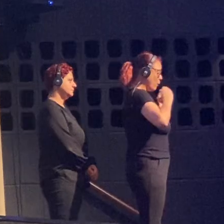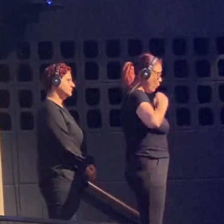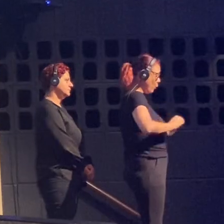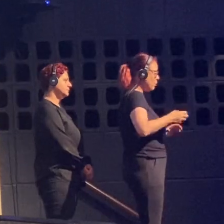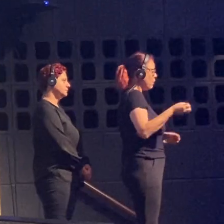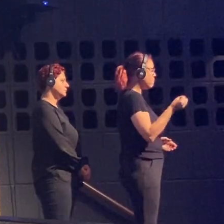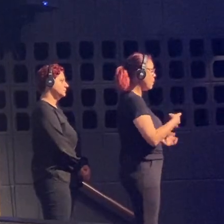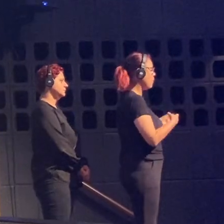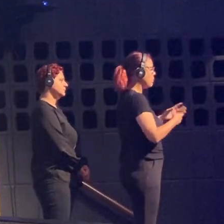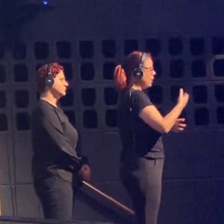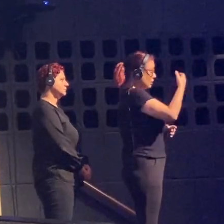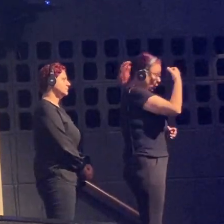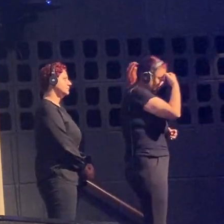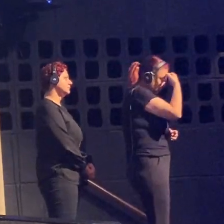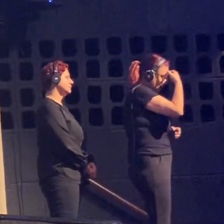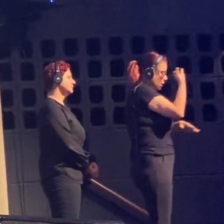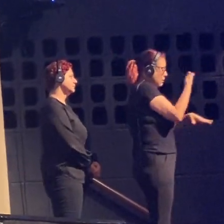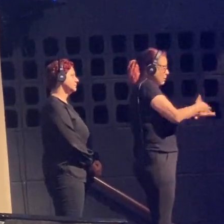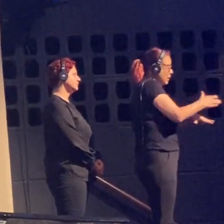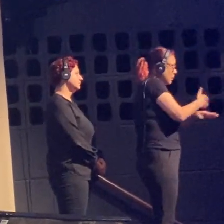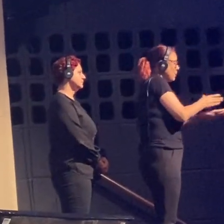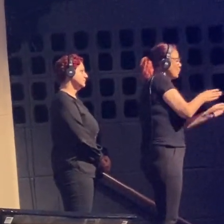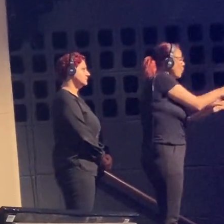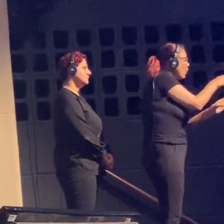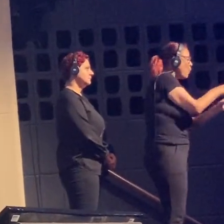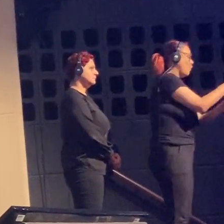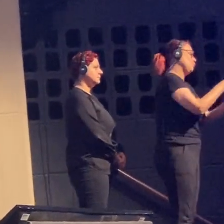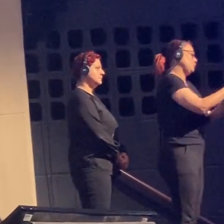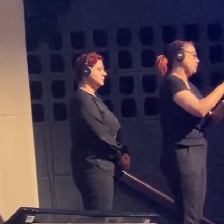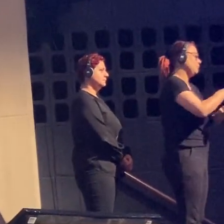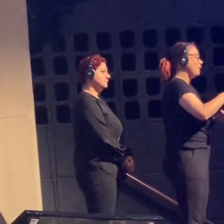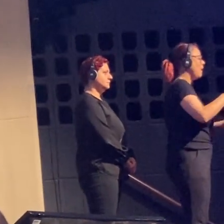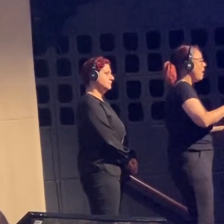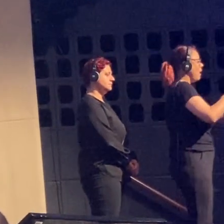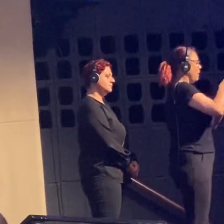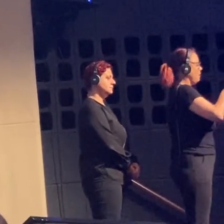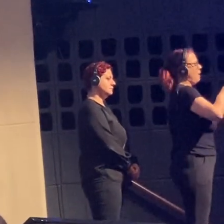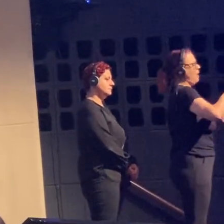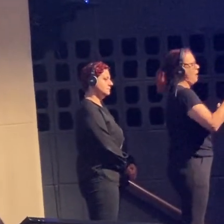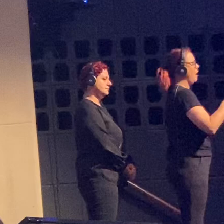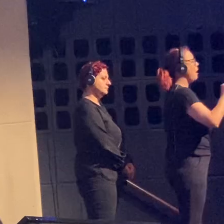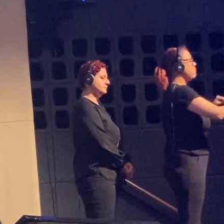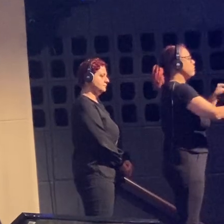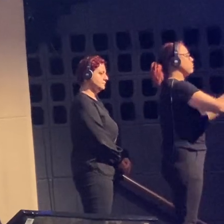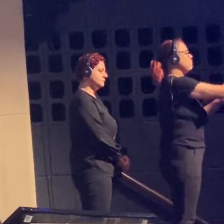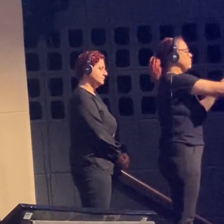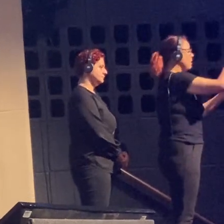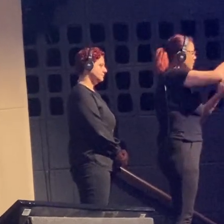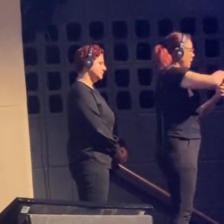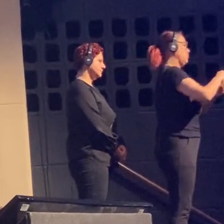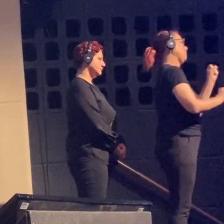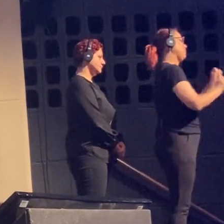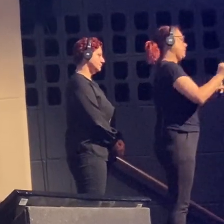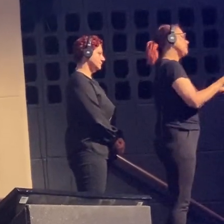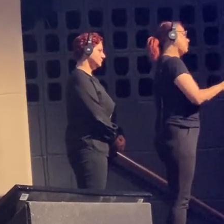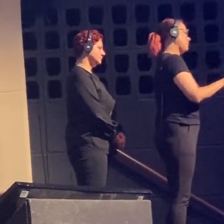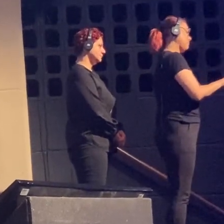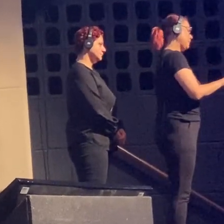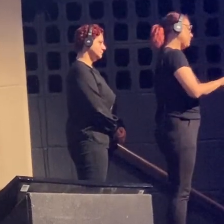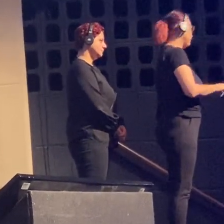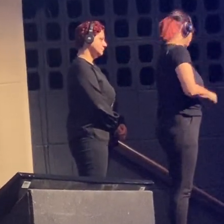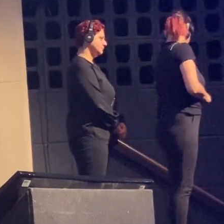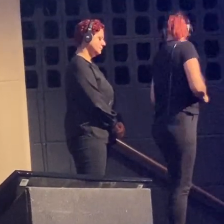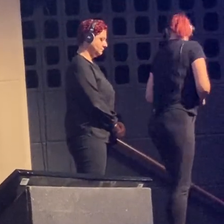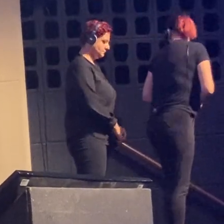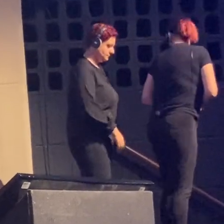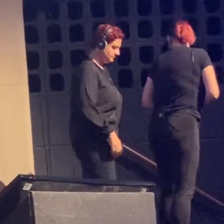leaders, HR, and everybody in the organization, the teams as well. As you know, agility is not a recipe